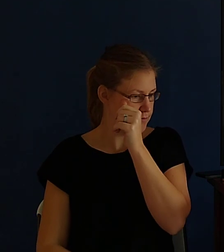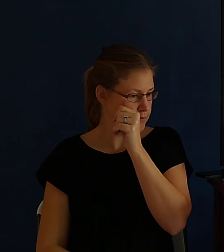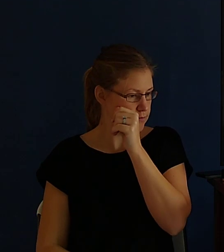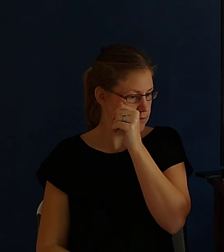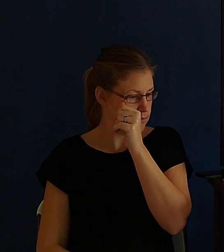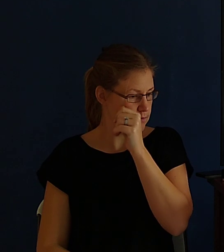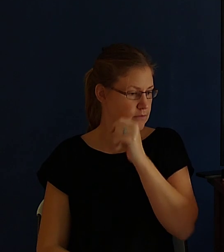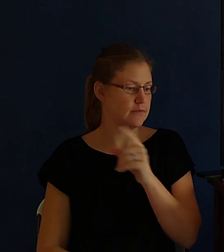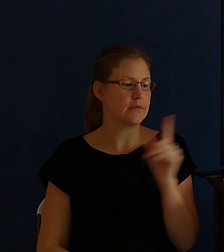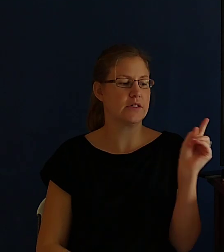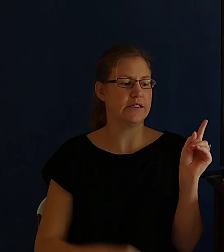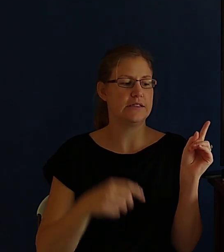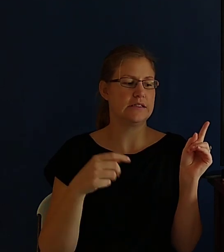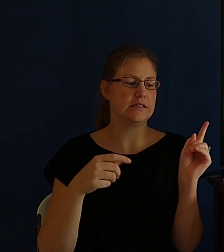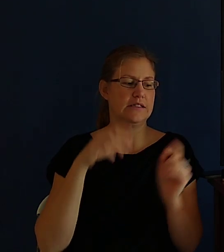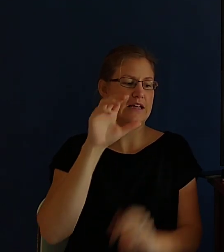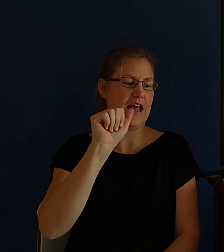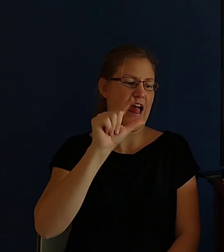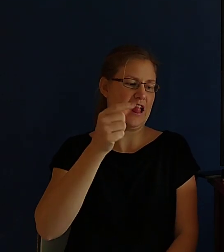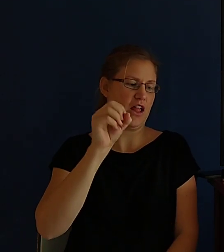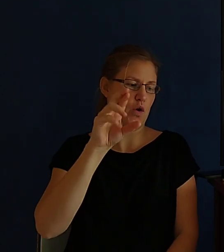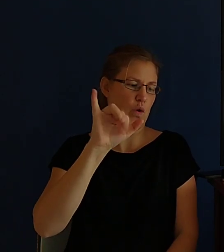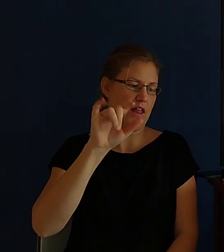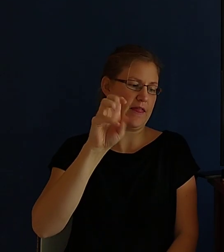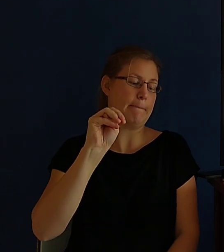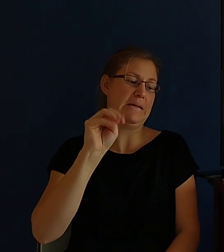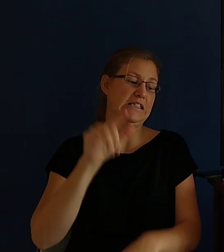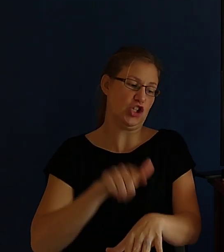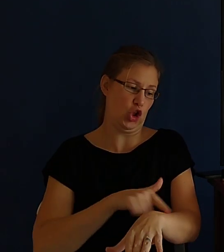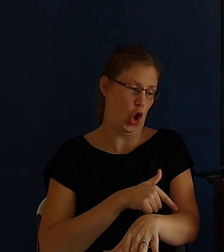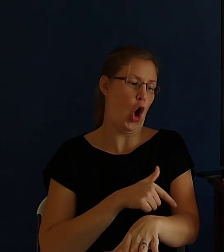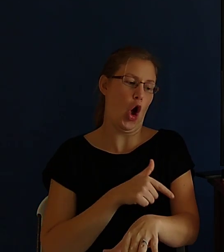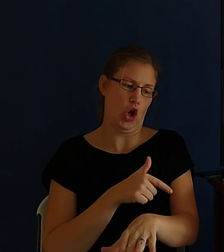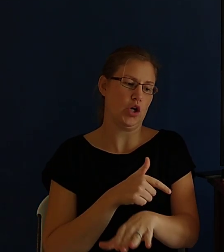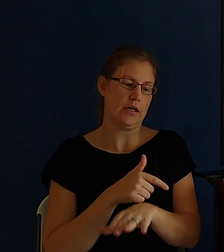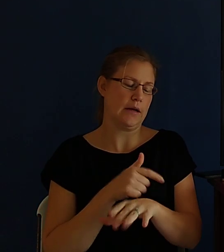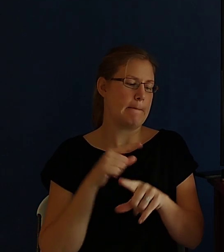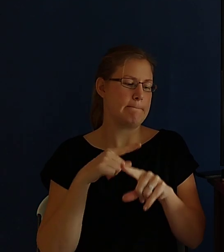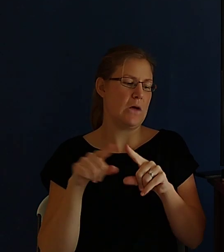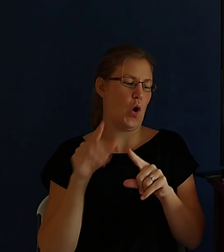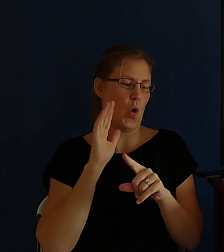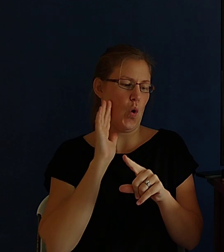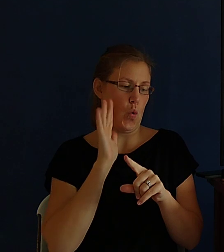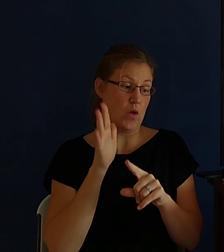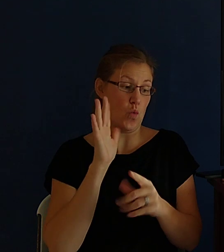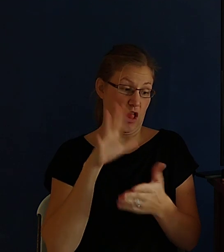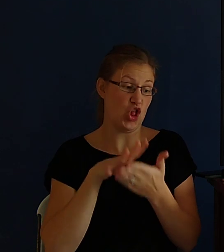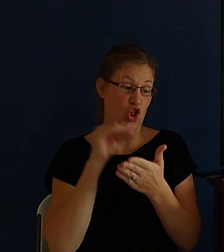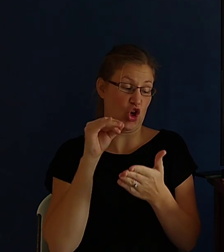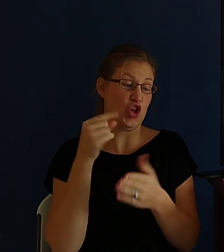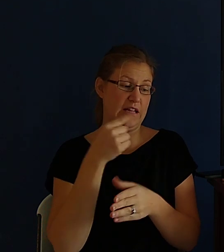So this is the algorithm. It's a long algorithm, but we are going to learn it by using an